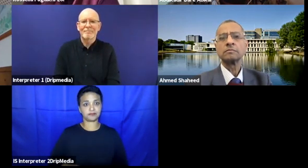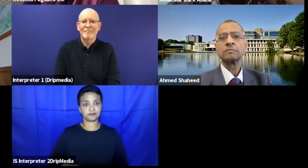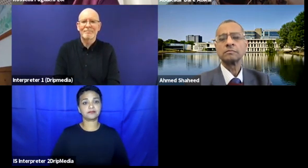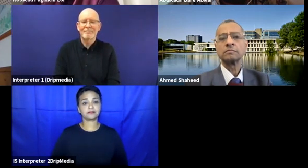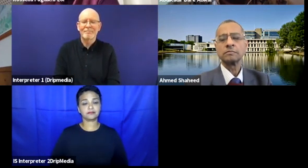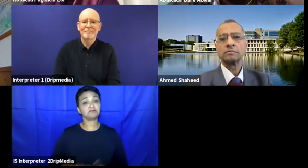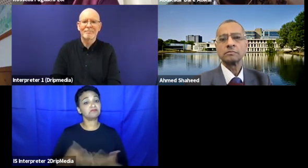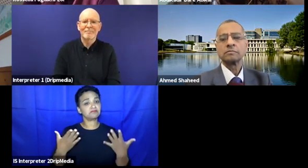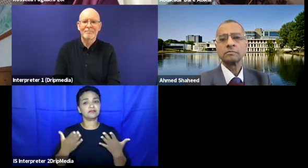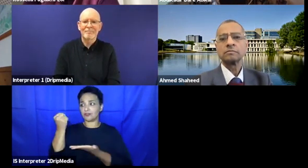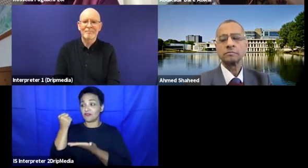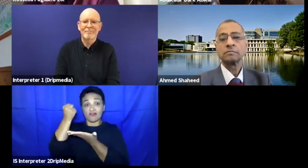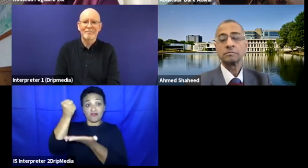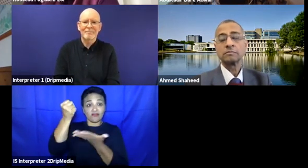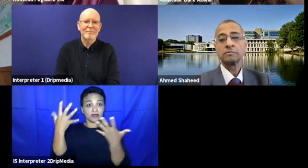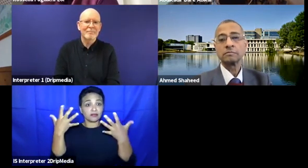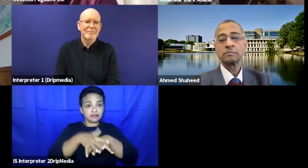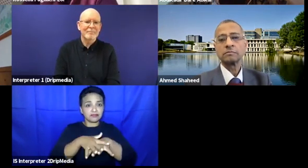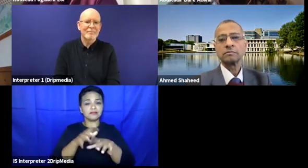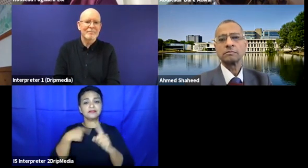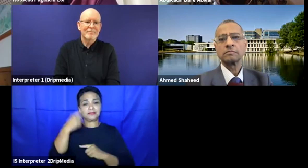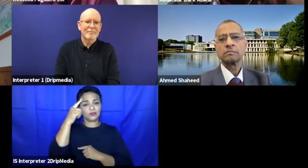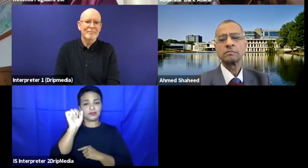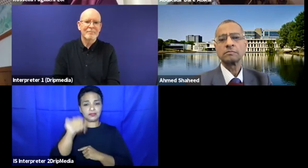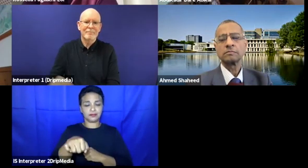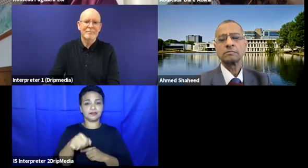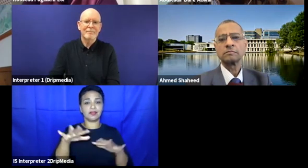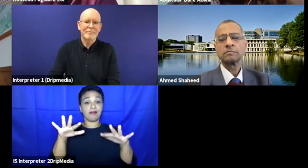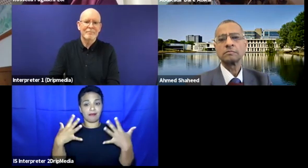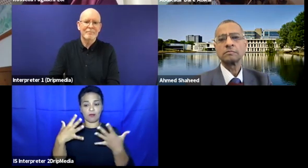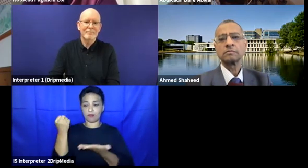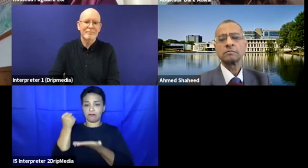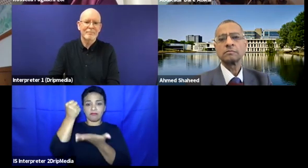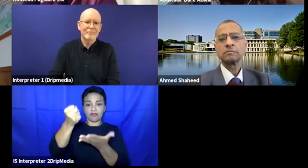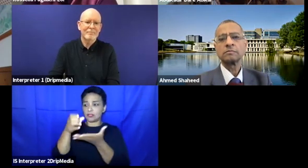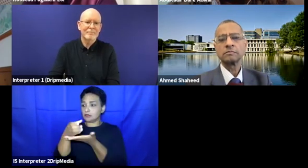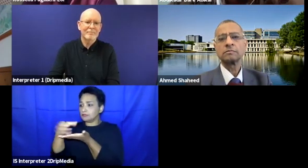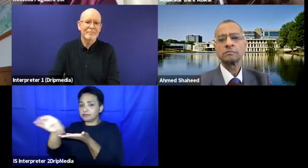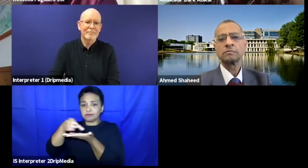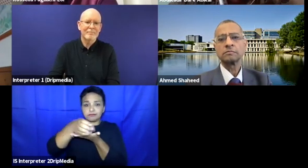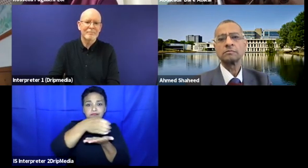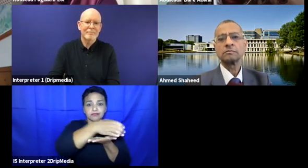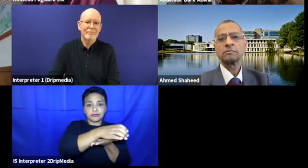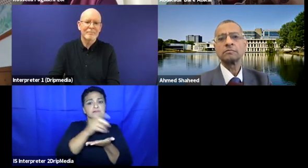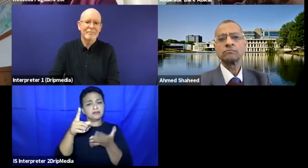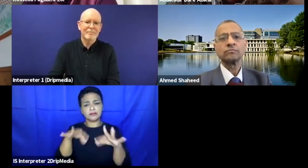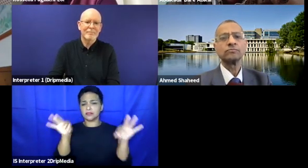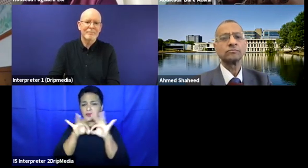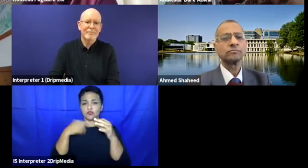aligned. But I think there is definitely a question around funding and how funding bids are phrased and provided that is really important on this